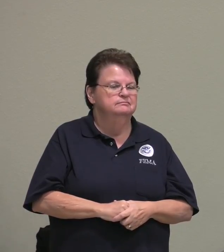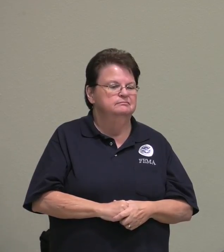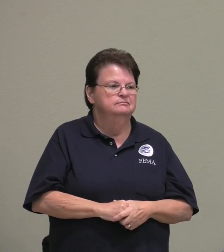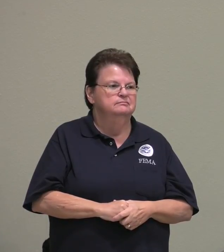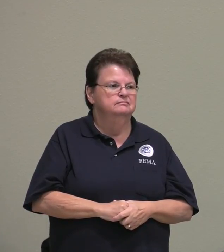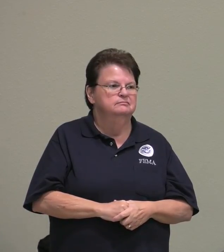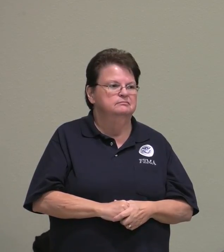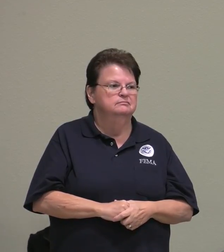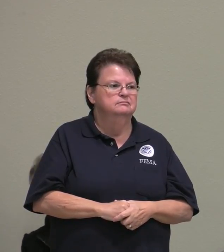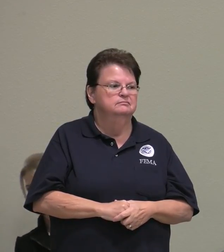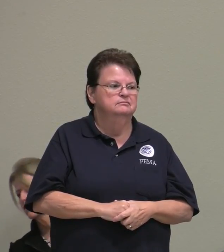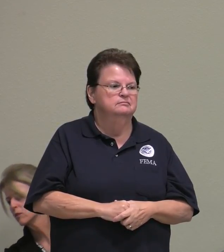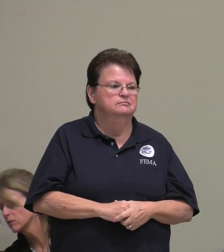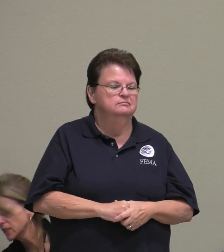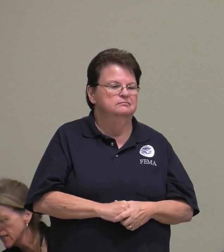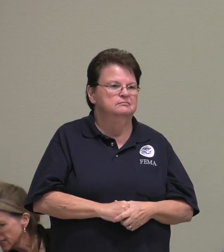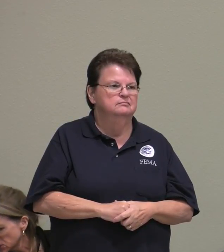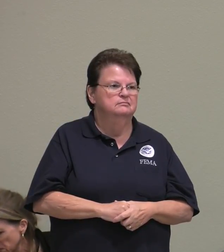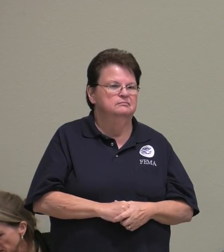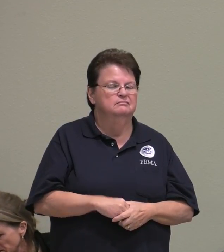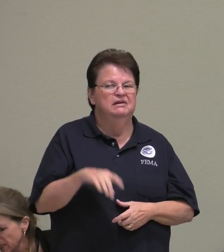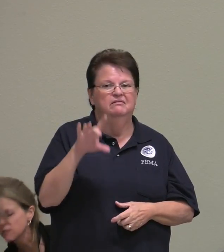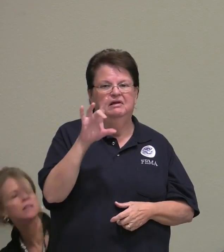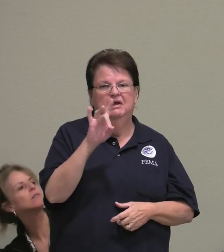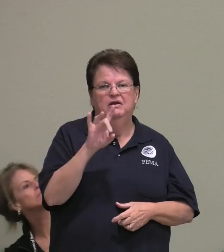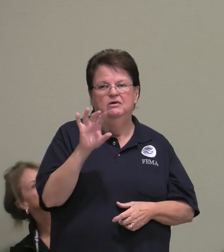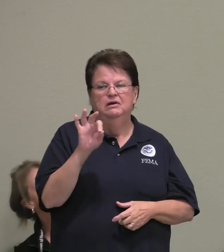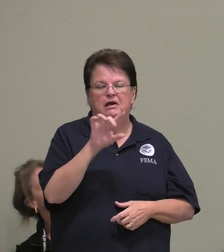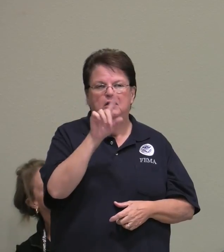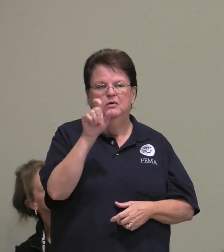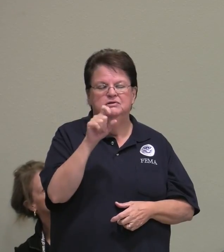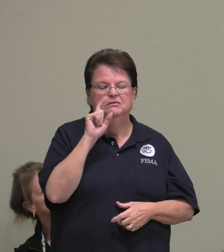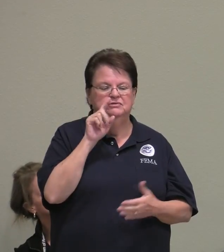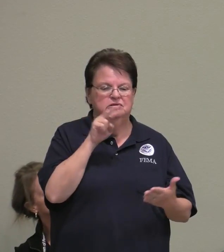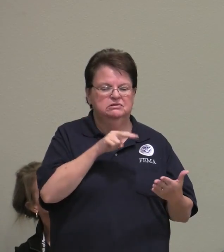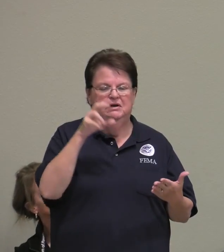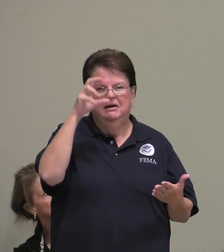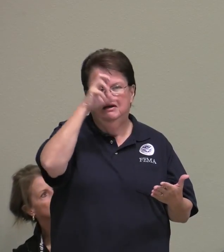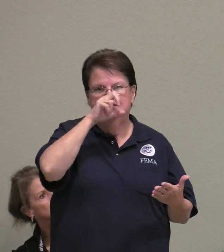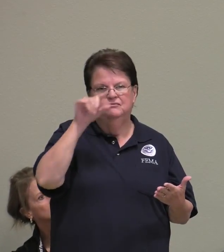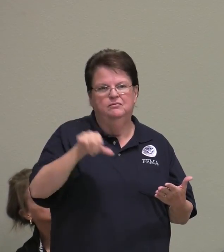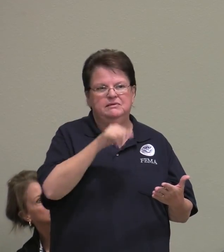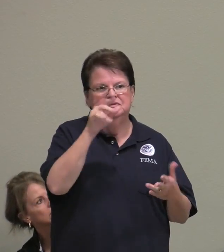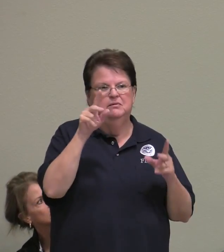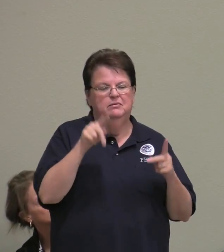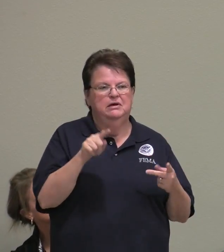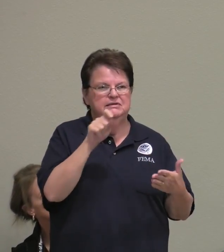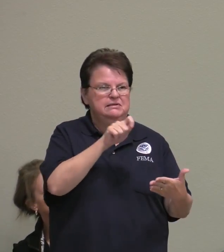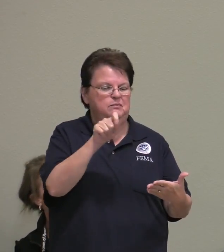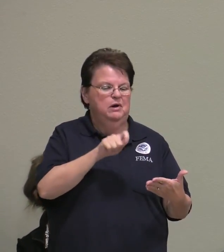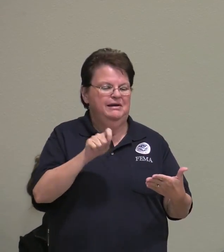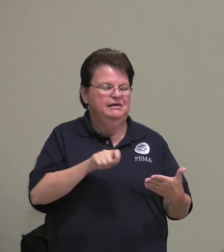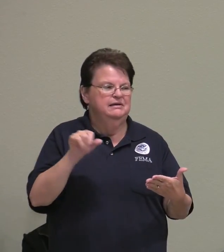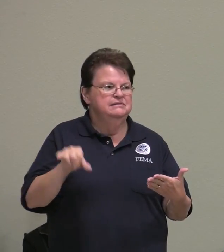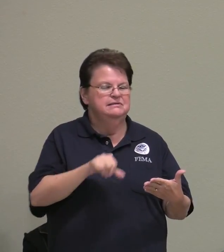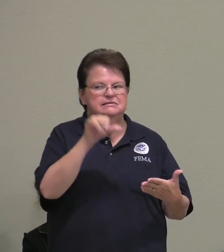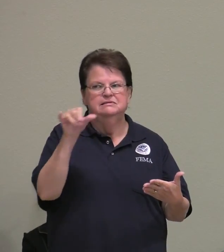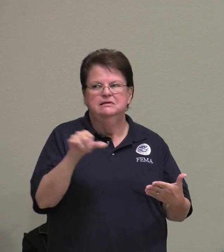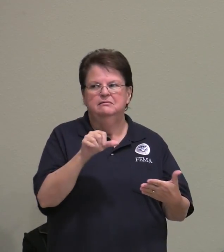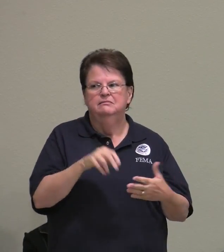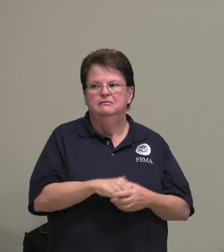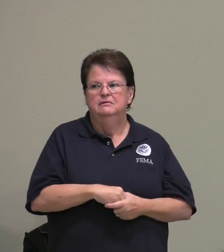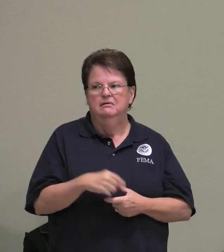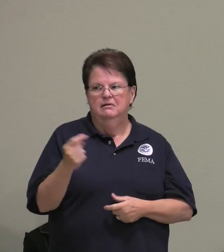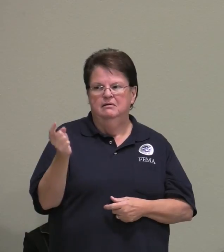So I have probably eight or nine questions which I'm just going to take a wild guess is from the same person because the penmanship is the same and